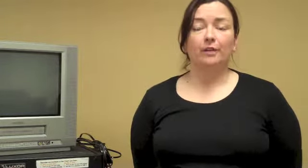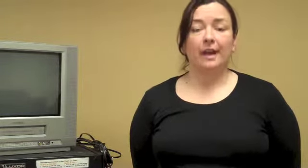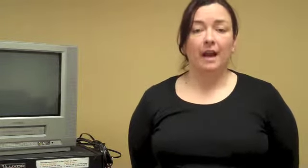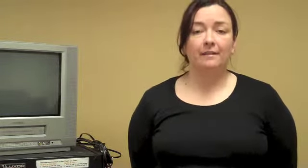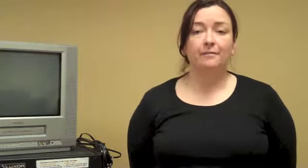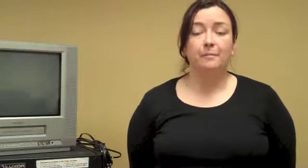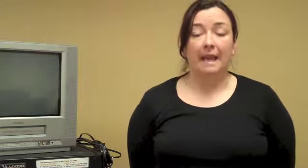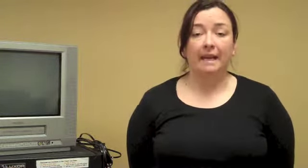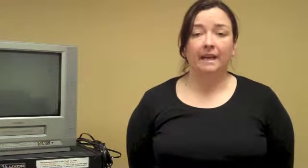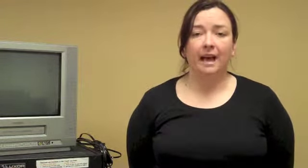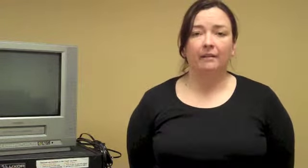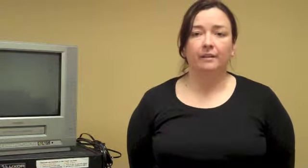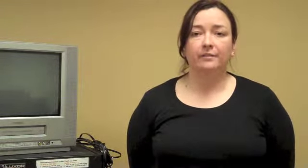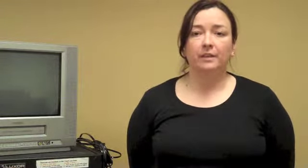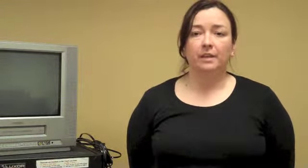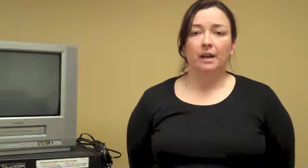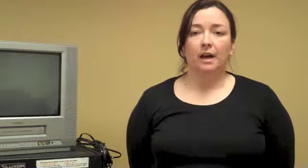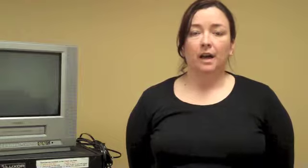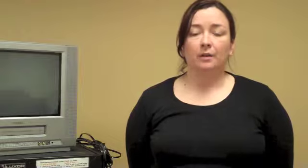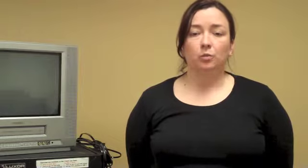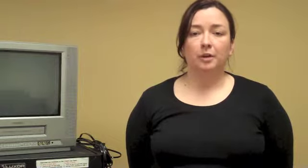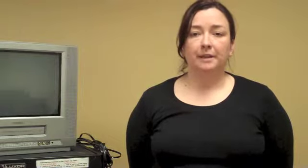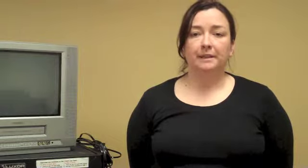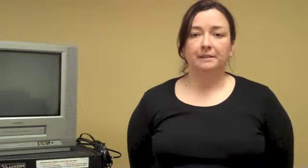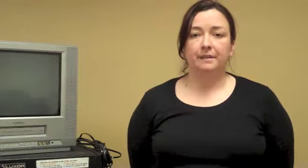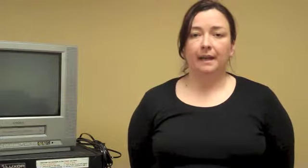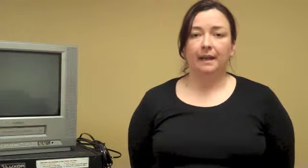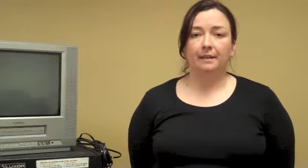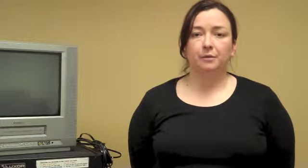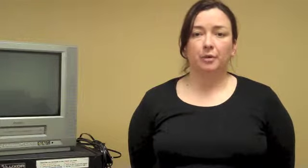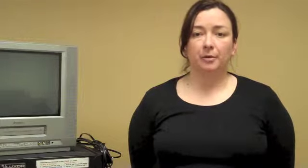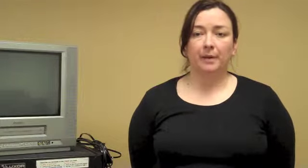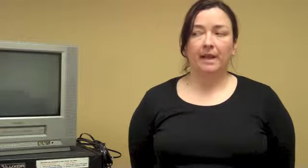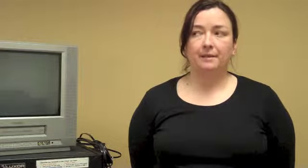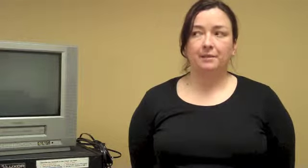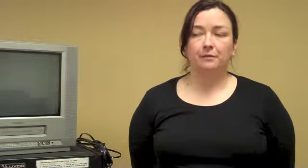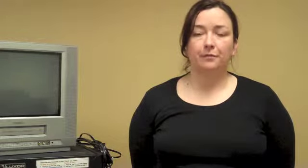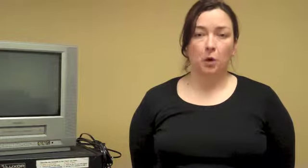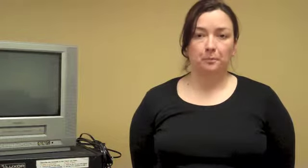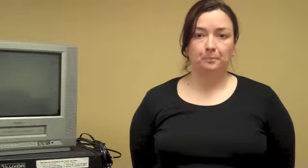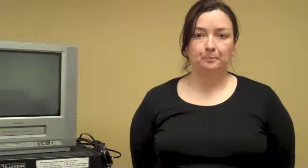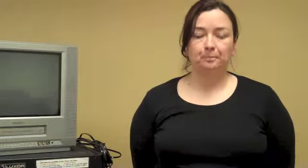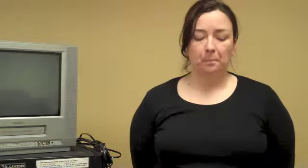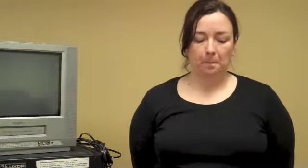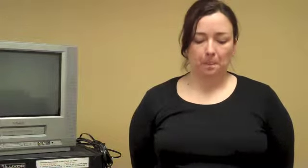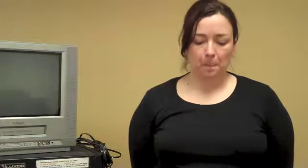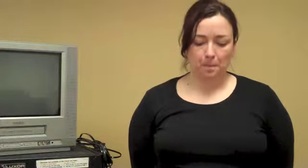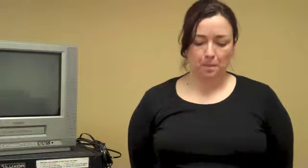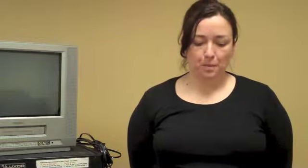psychrometer here that I have made out of wood and rubber bands and foam.